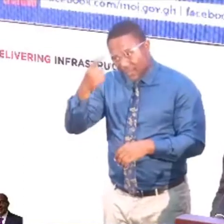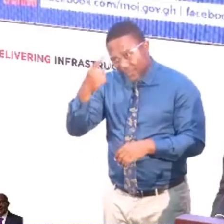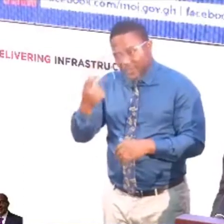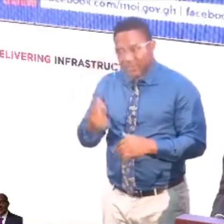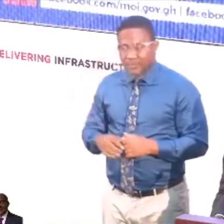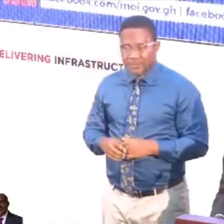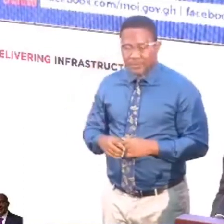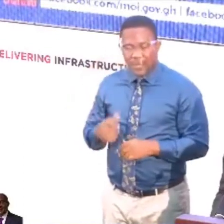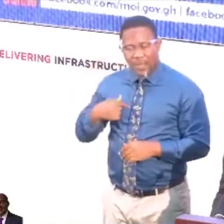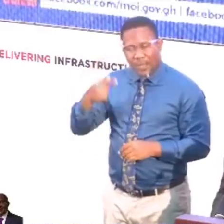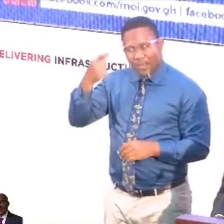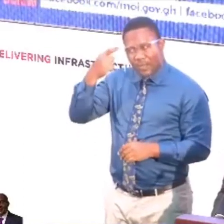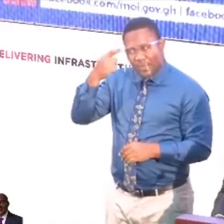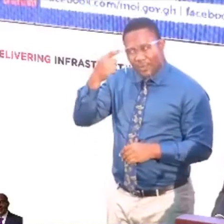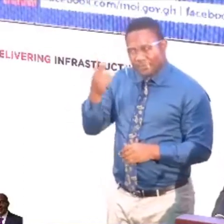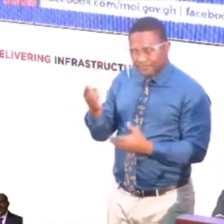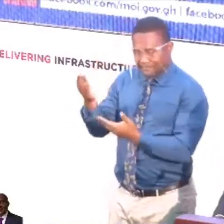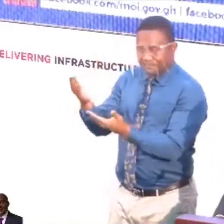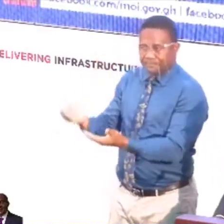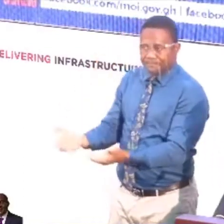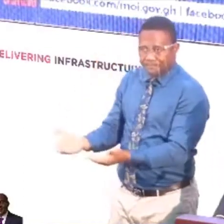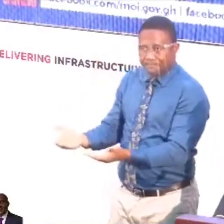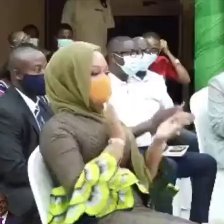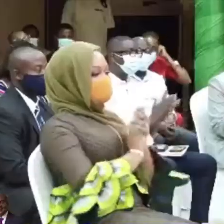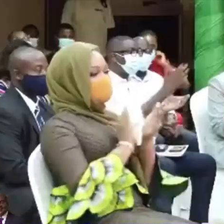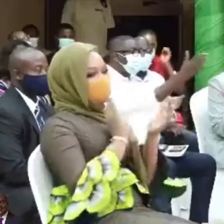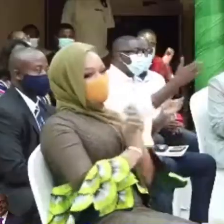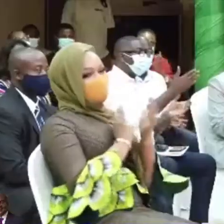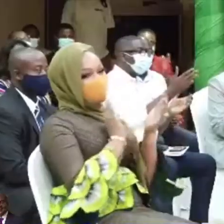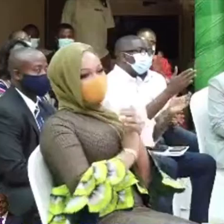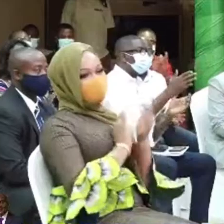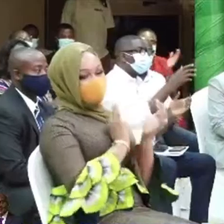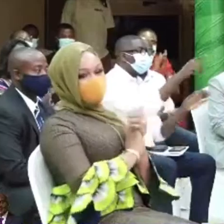in my view, it is Bawumia.